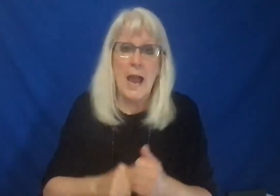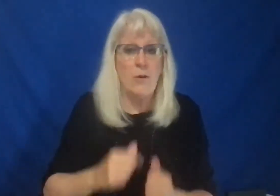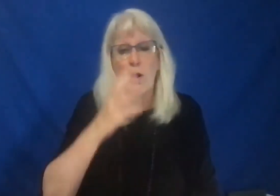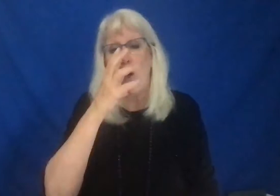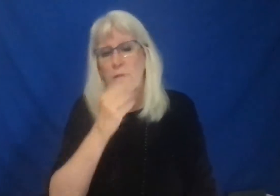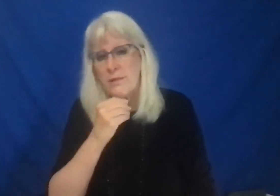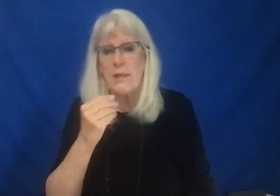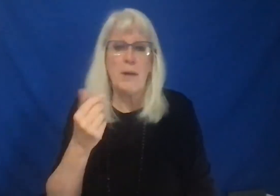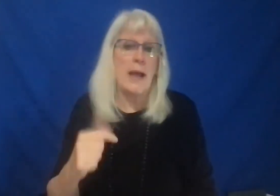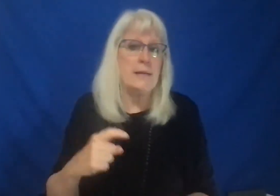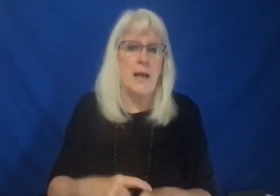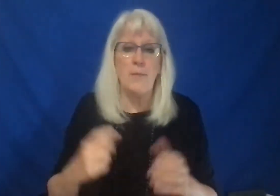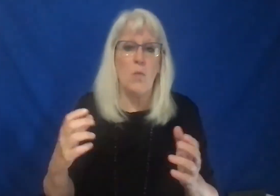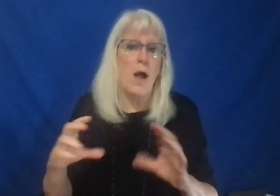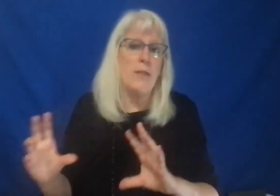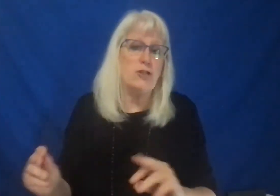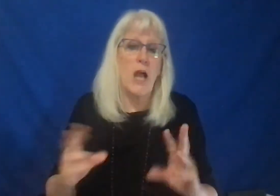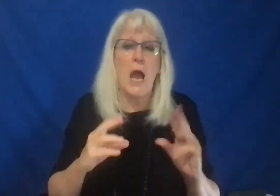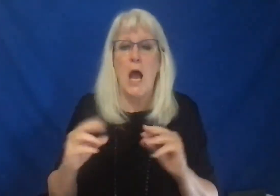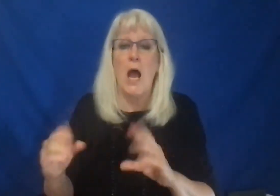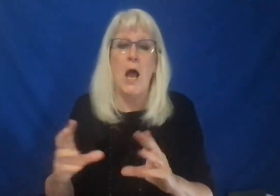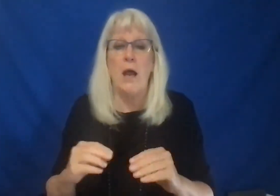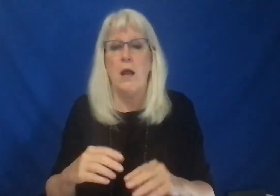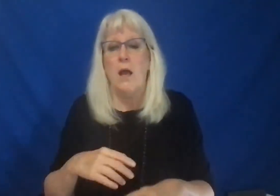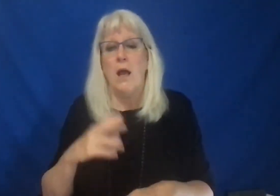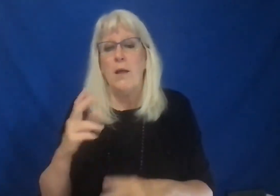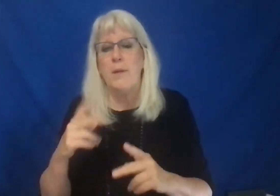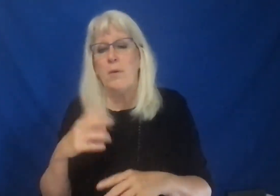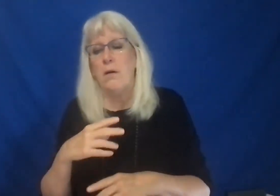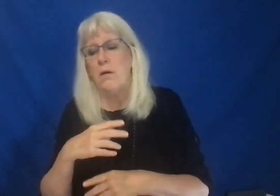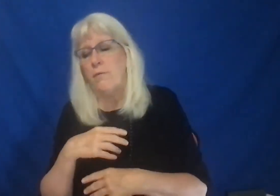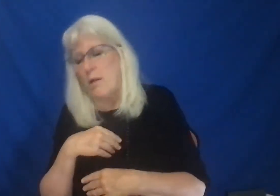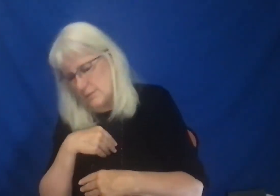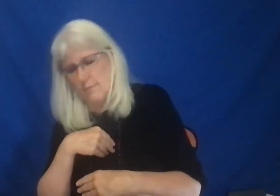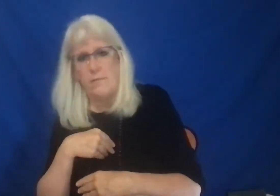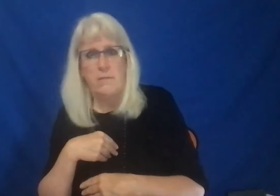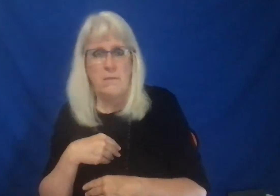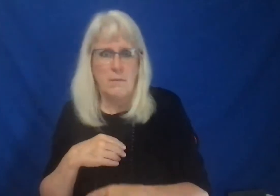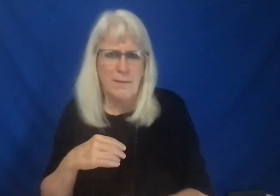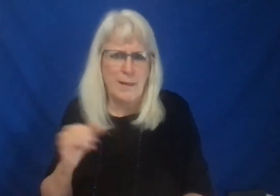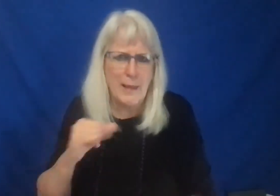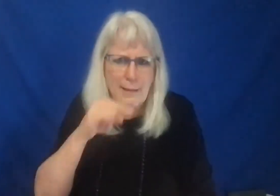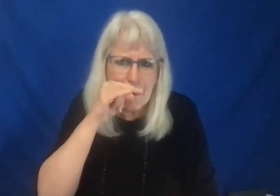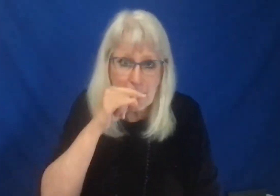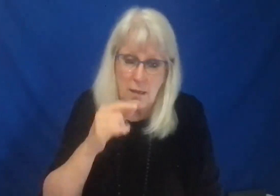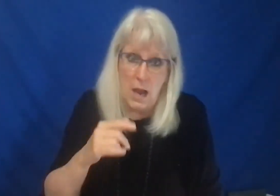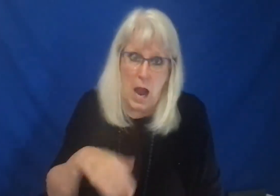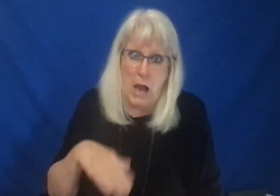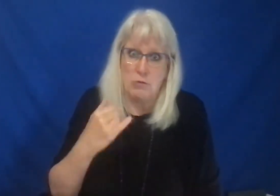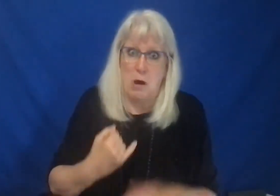asleep, and there would be chit-chatting, and the conversations would drift off and resume. And of course, this is like, I grew up isolated and alone and playing